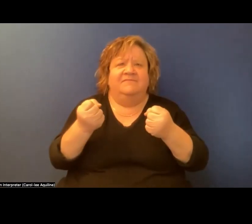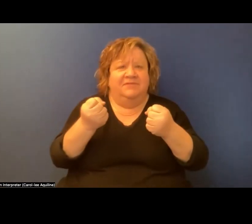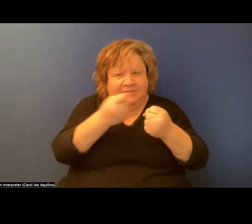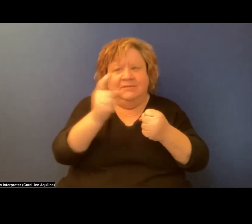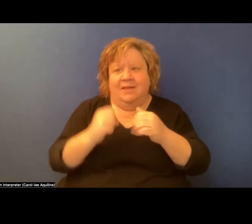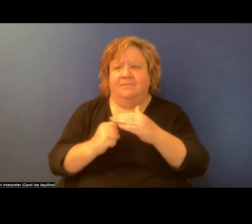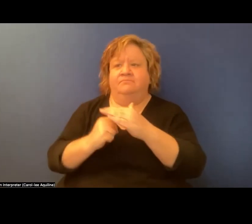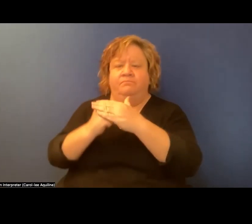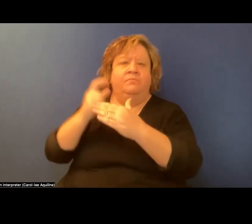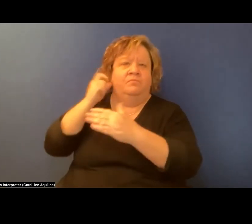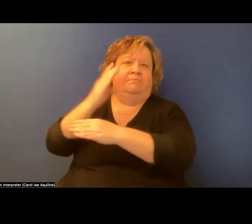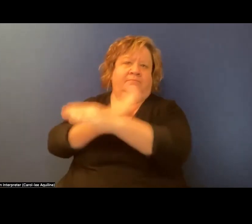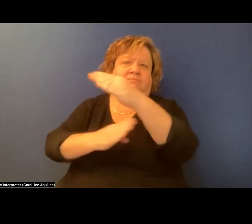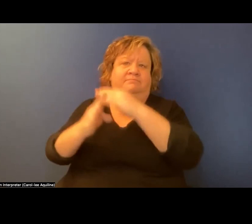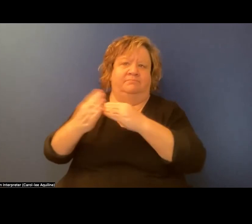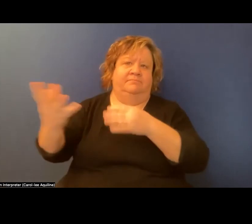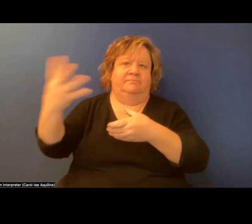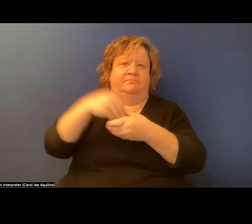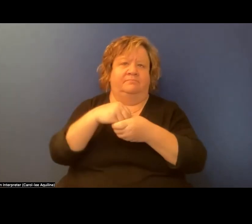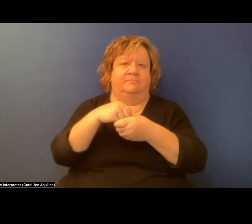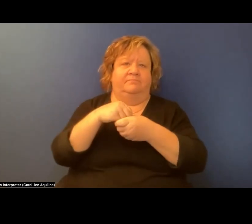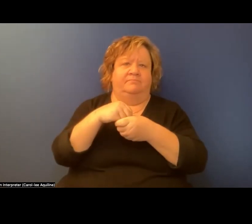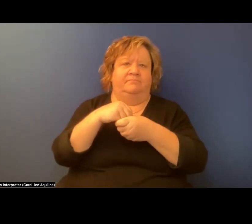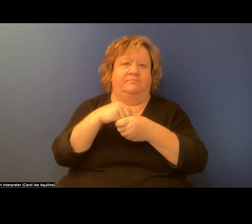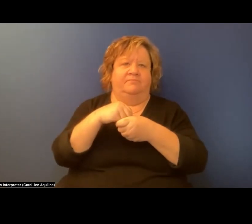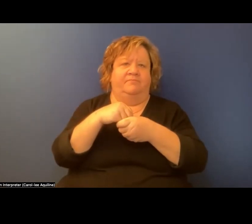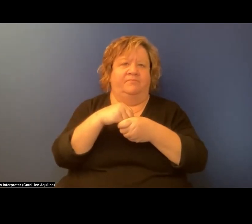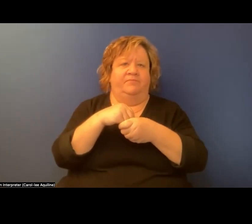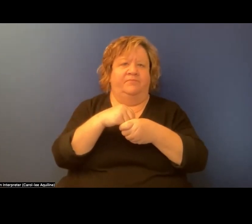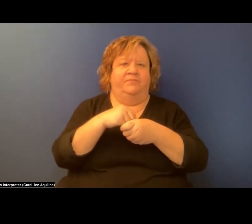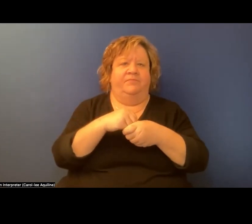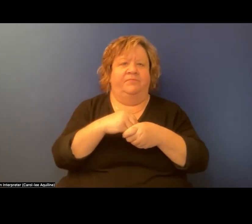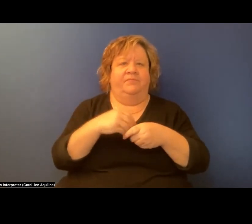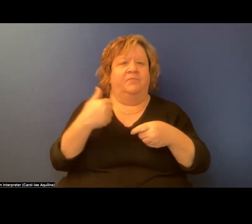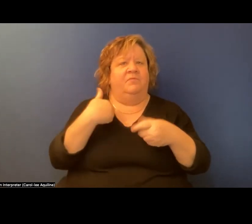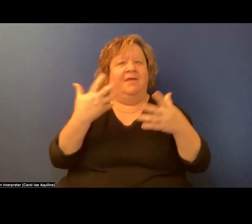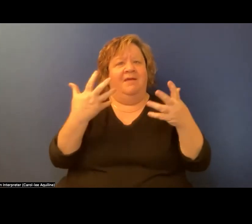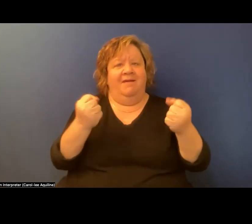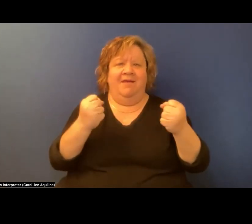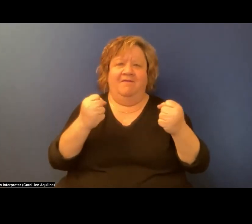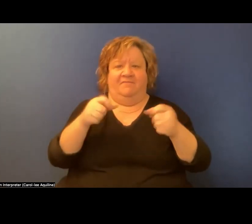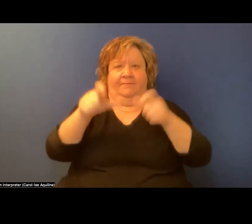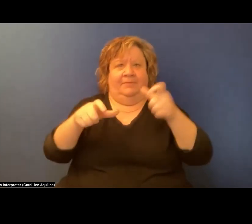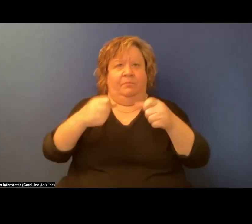active right defenders, mitigating climate change at all levels.